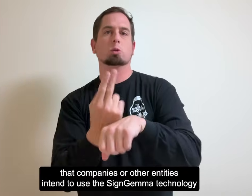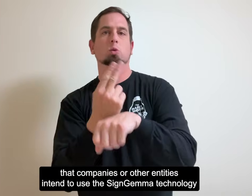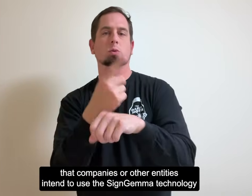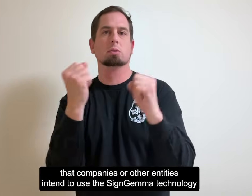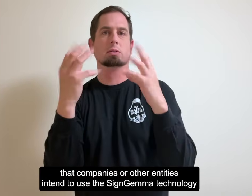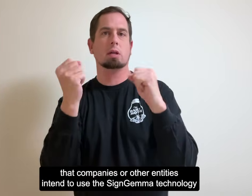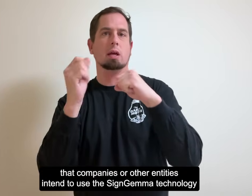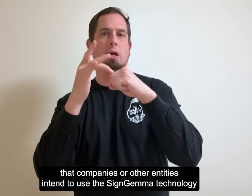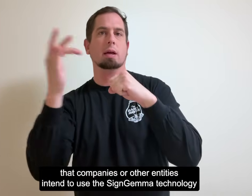technology